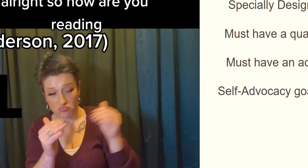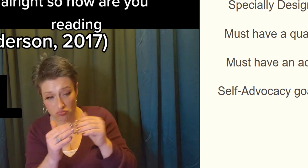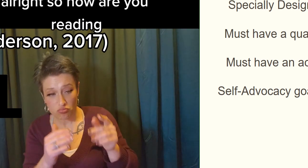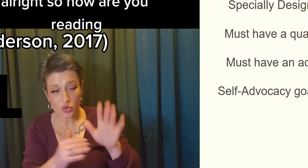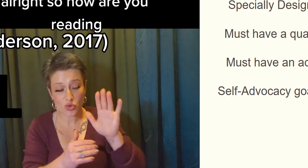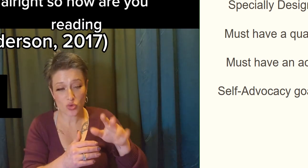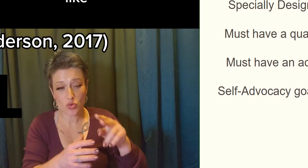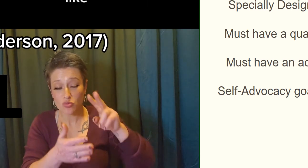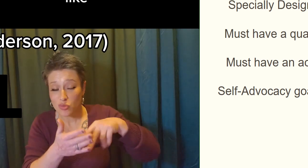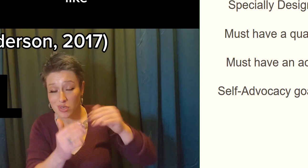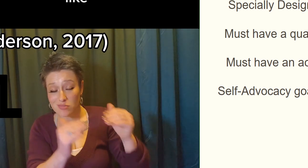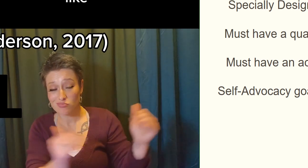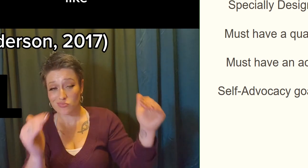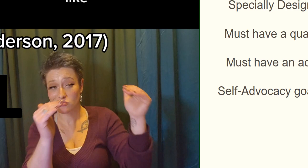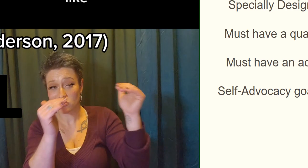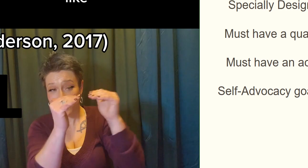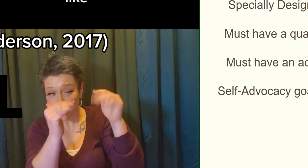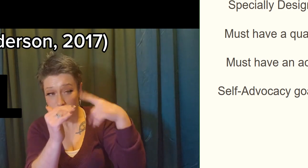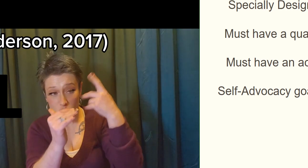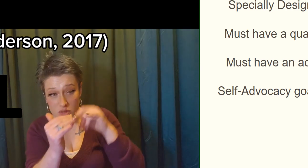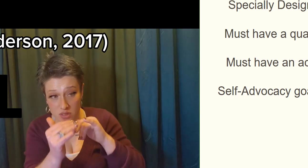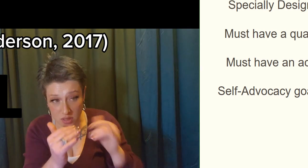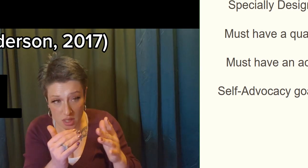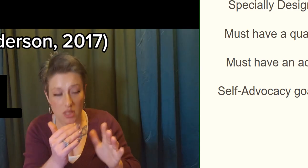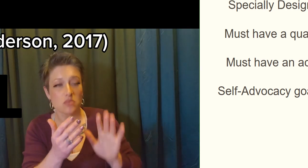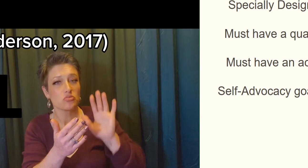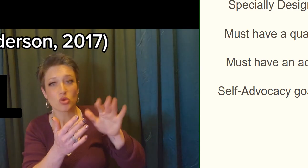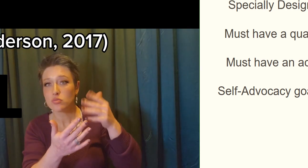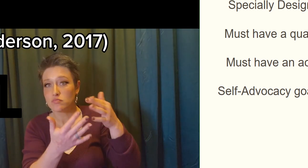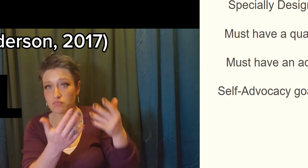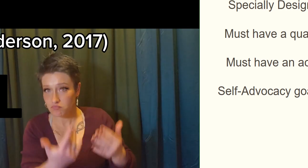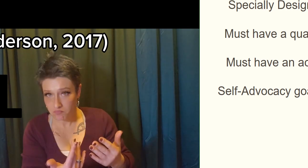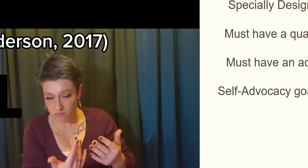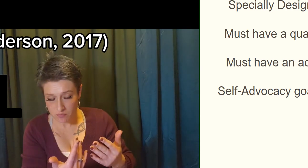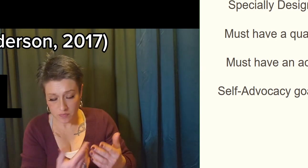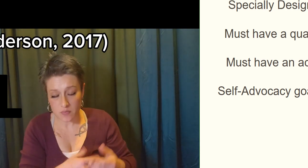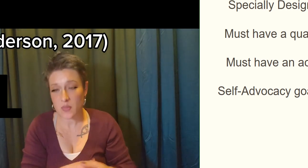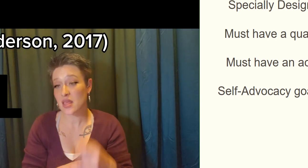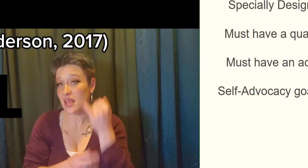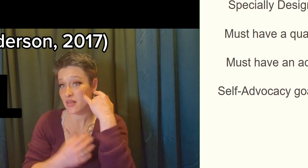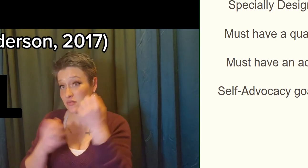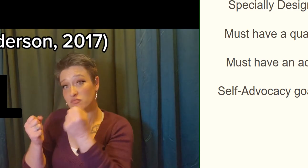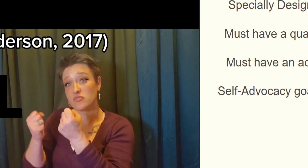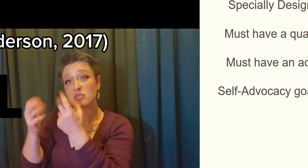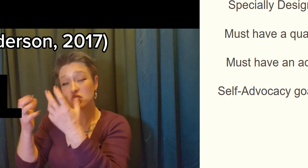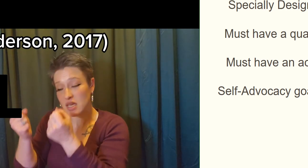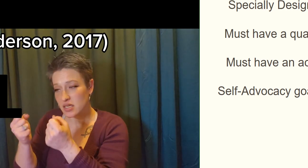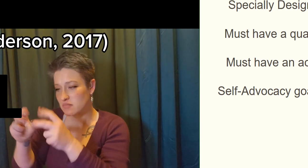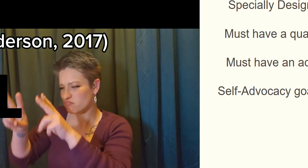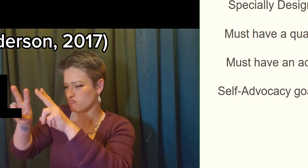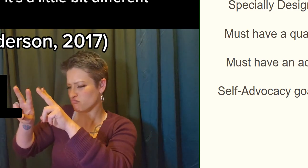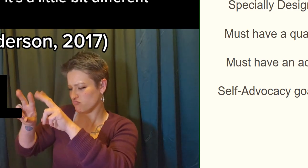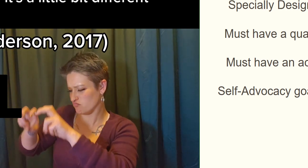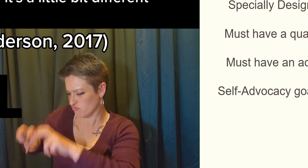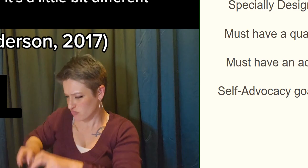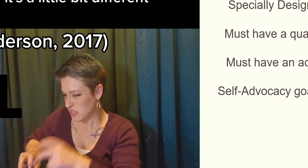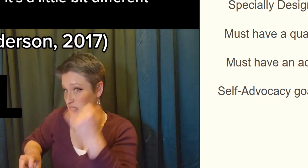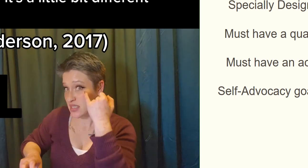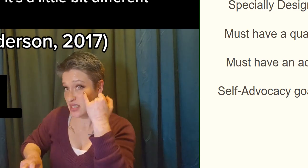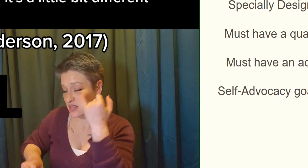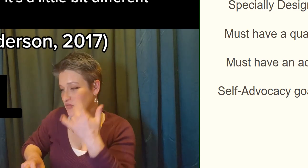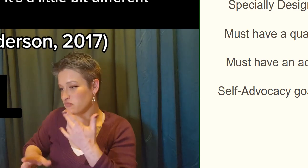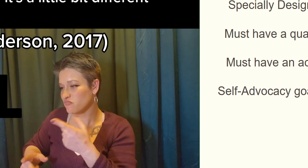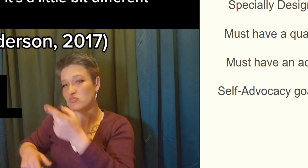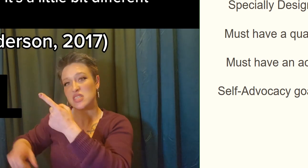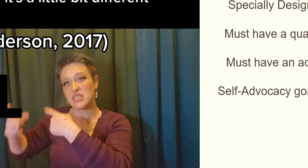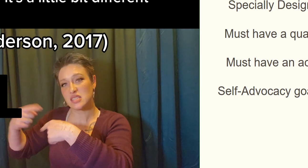how are you reading? What does your vocab look like? What is your reading level at? and we assess that way. If they're a signing student, it's a